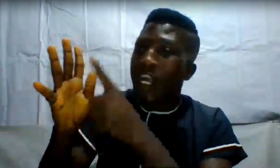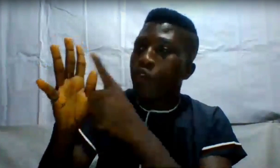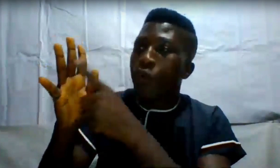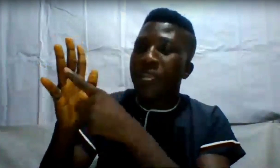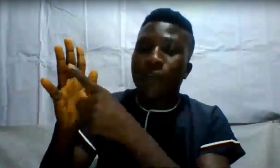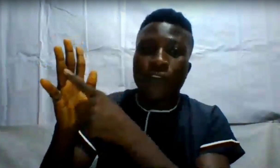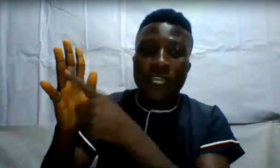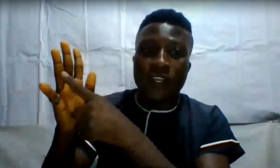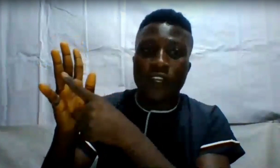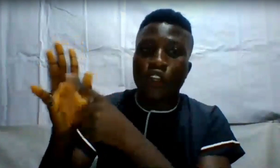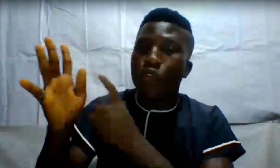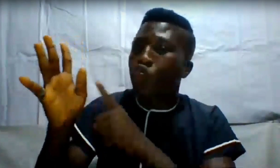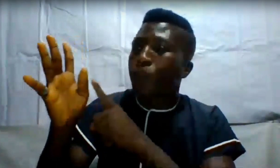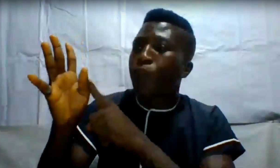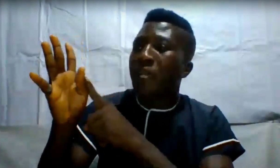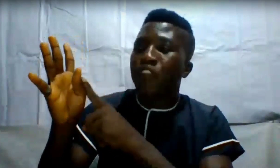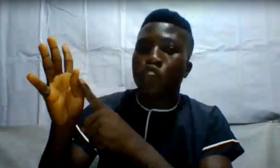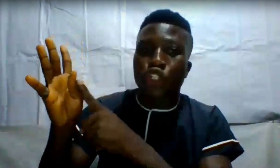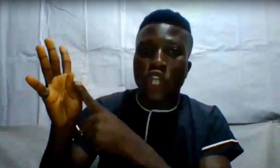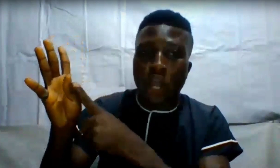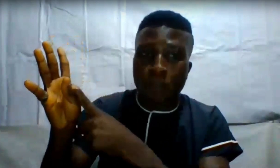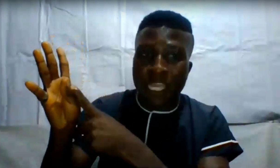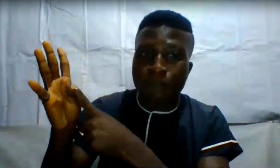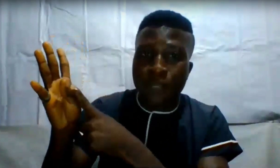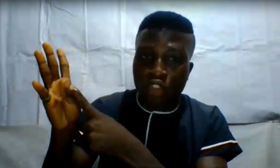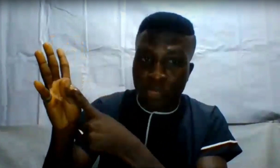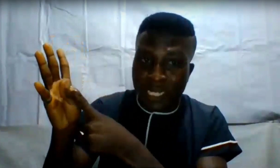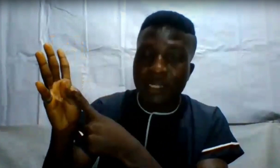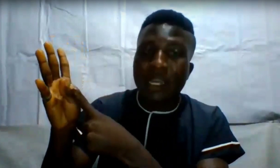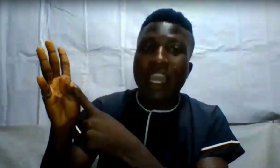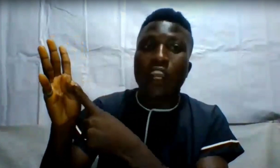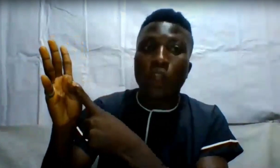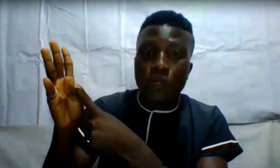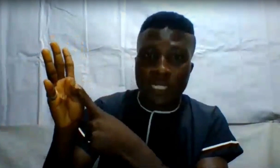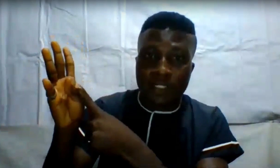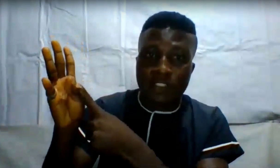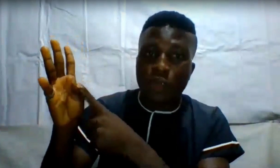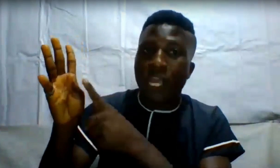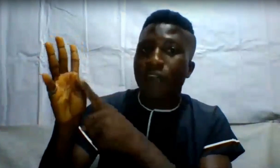to place your thumb in between it and close it. So we have something like this.